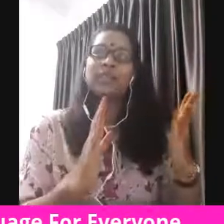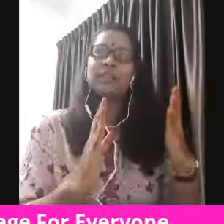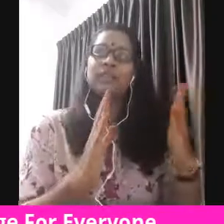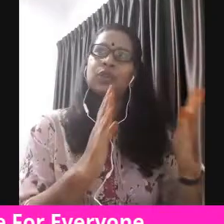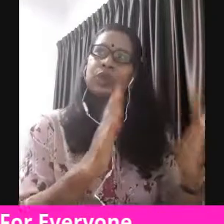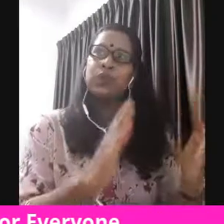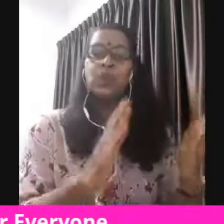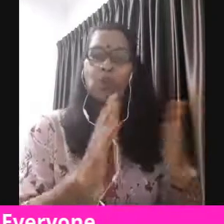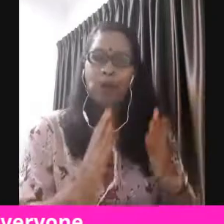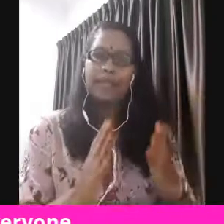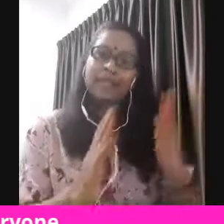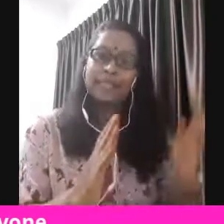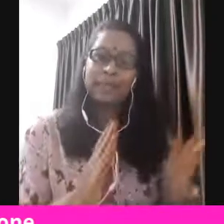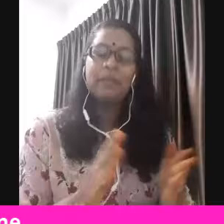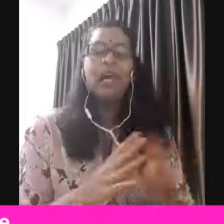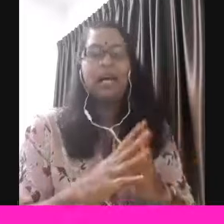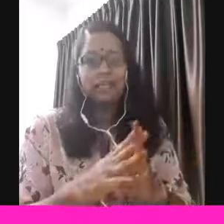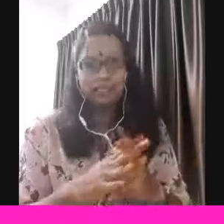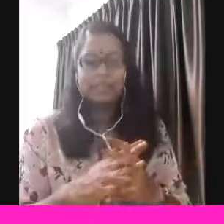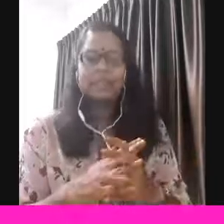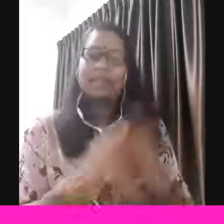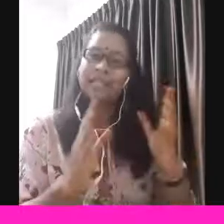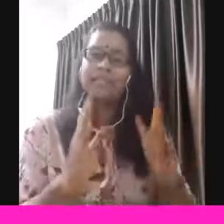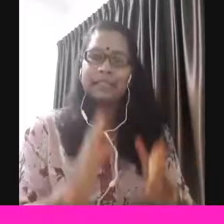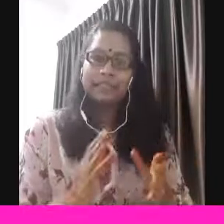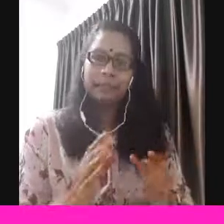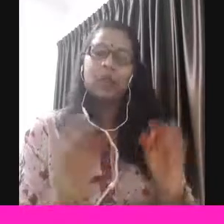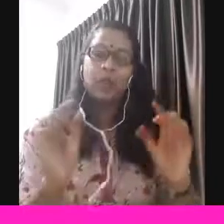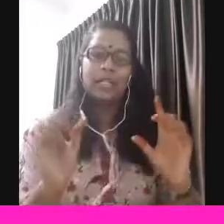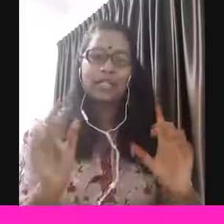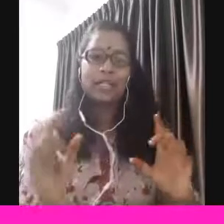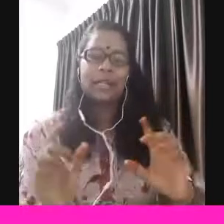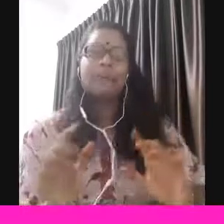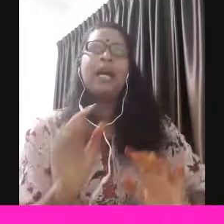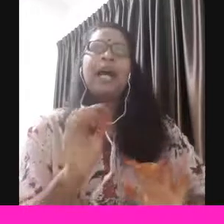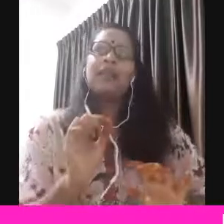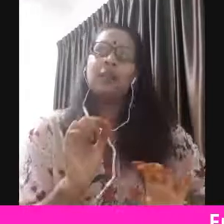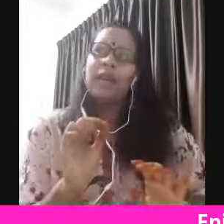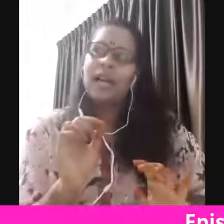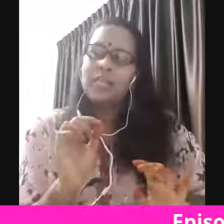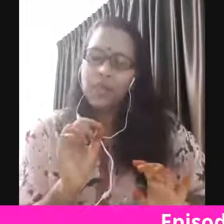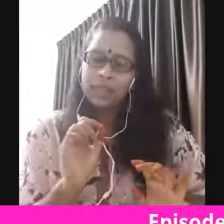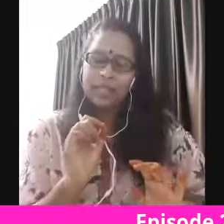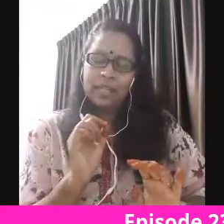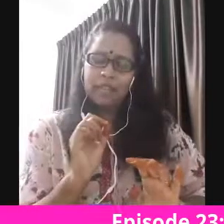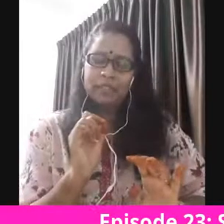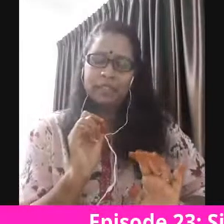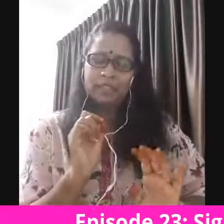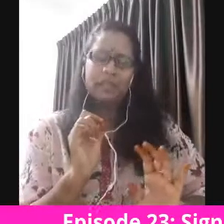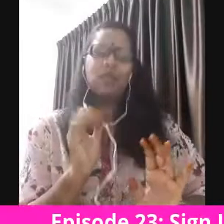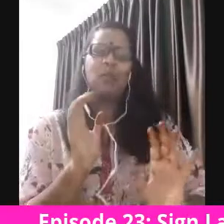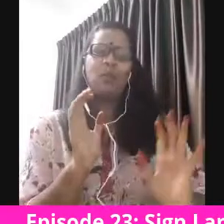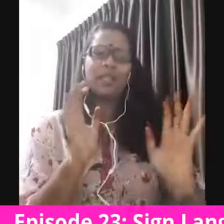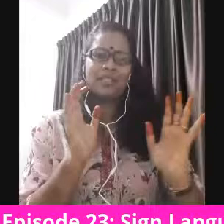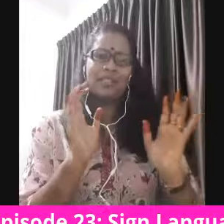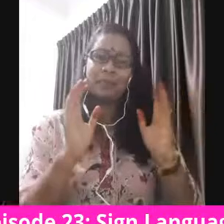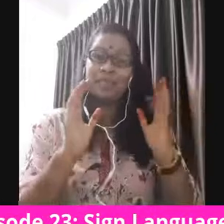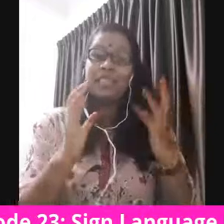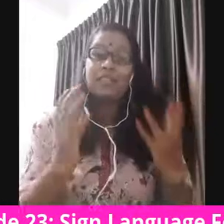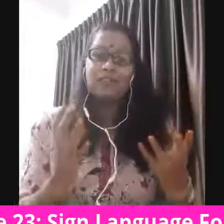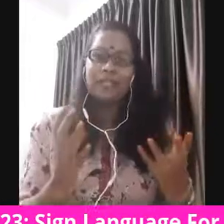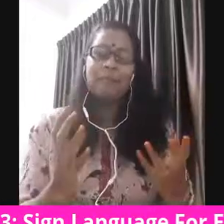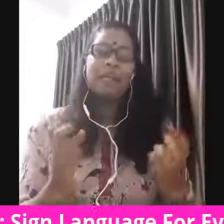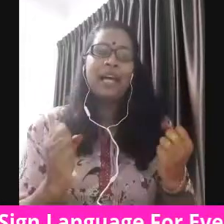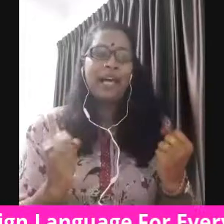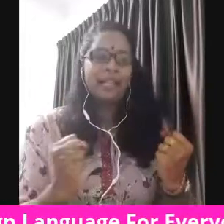Yep. 2002-1, that time, there is Mhm. a term orang cacat. And then when I Mhm. saw that, I feel that what is this,